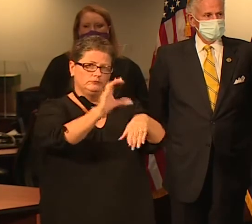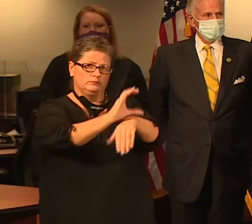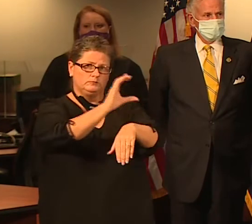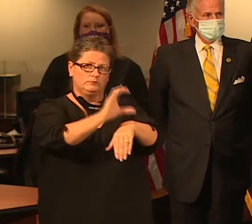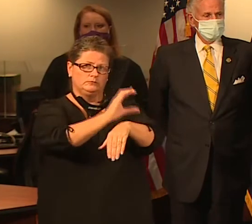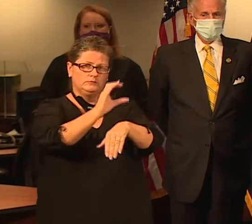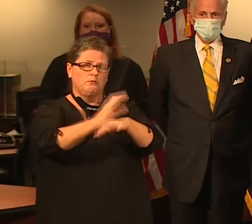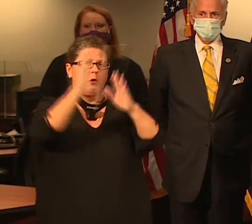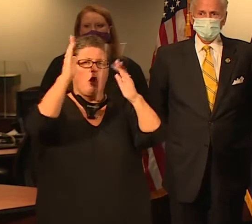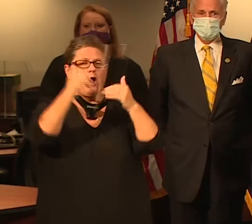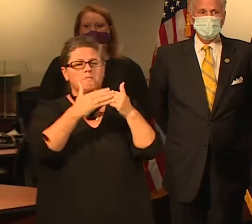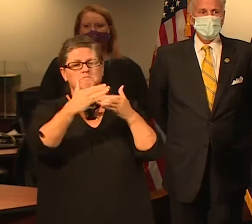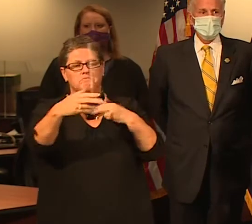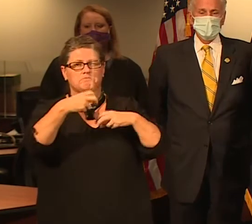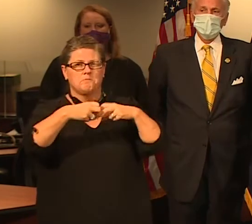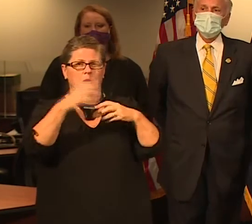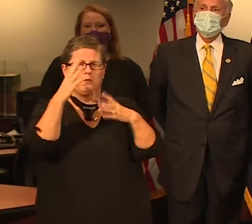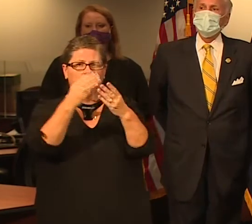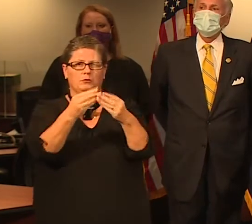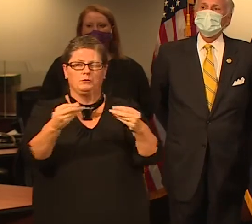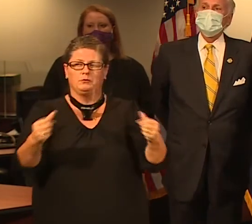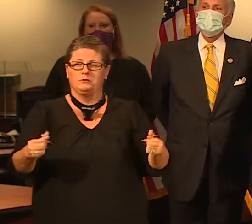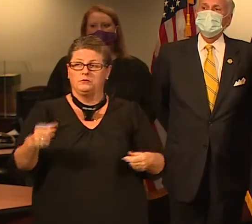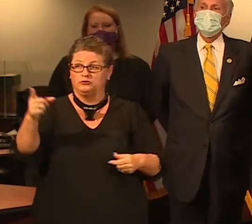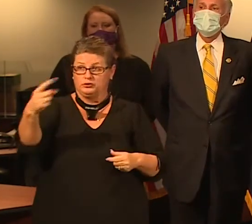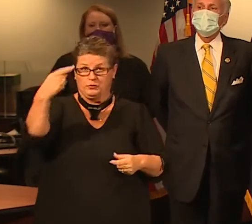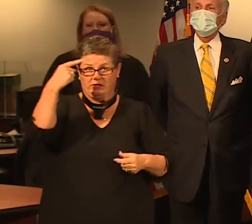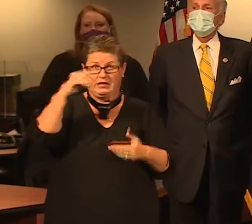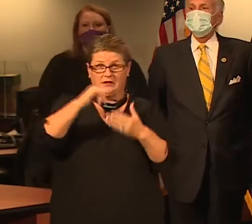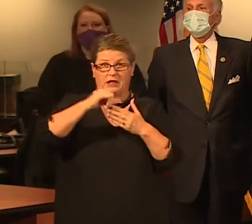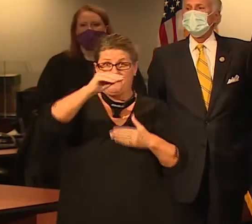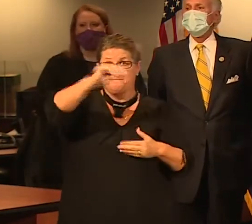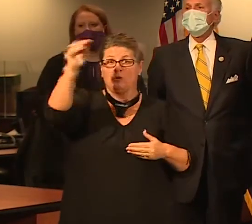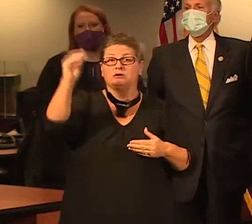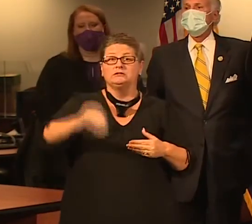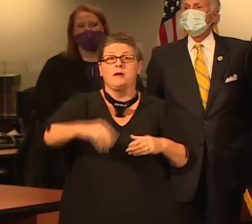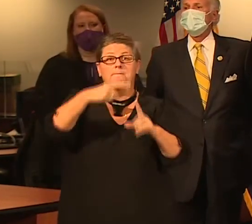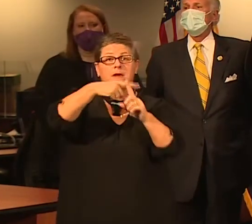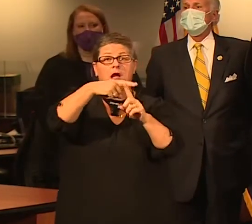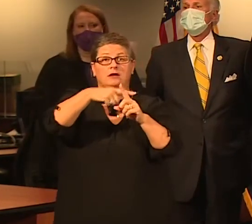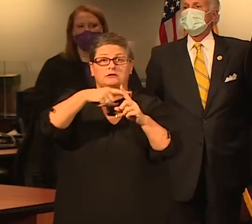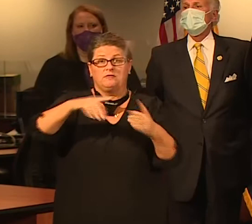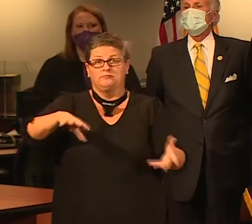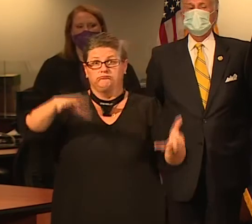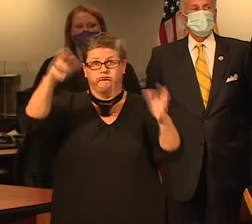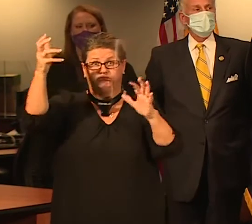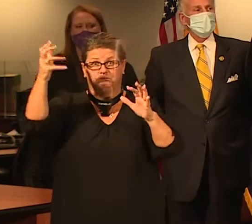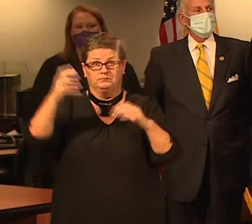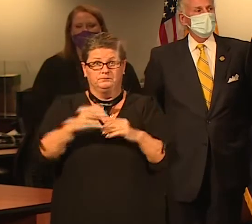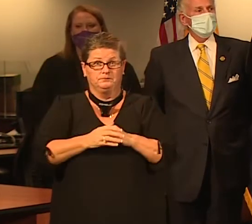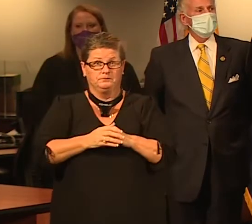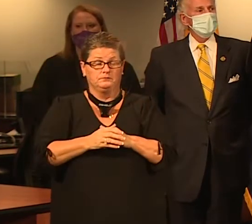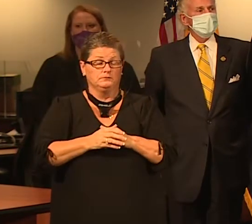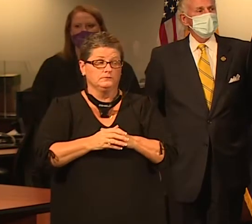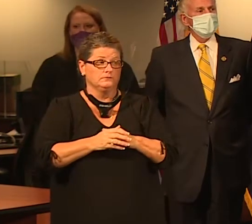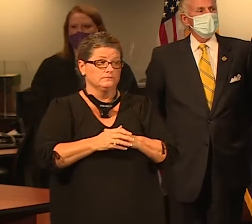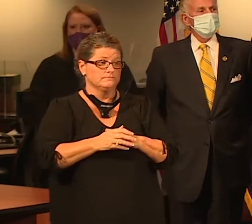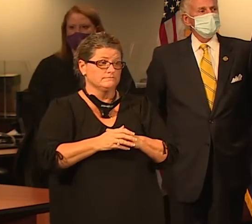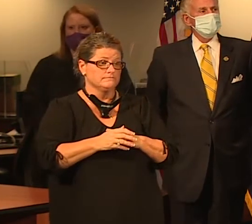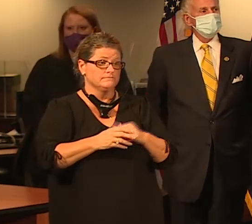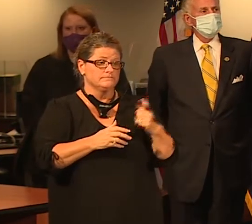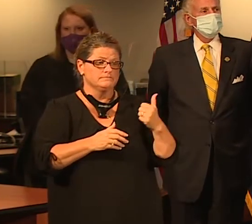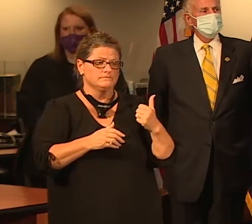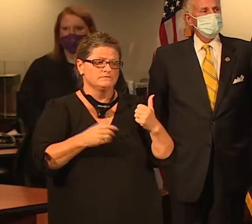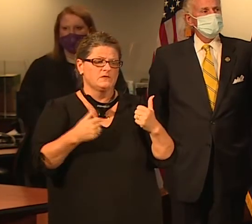up any problems going forward. Do you think that skewed the percent positive over the last few months that we've been seeing across the state? I